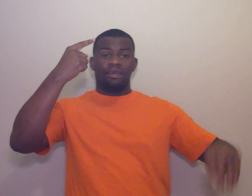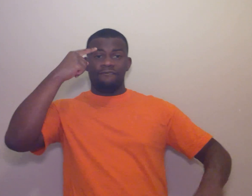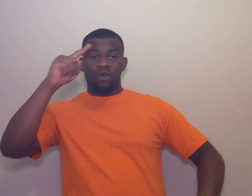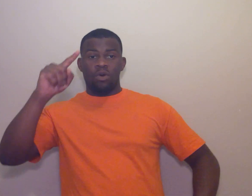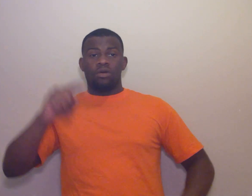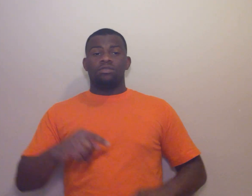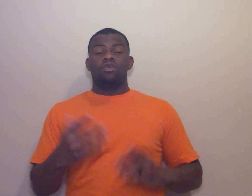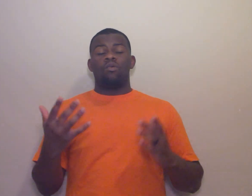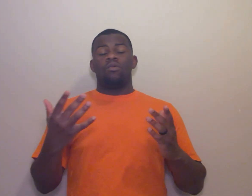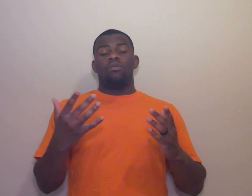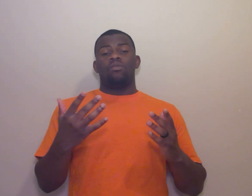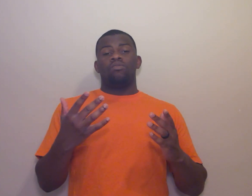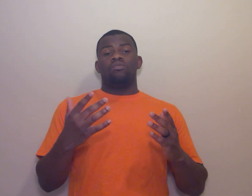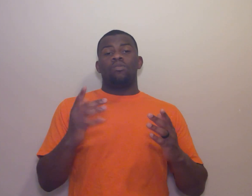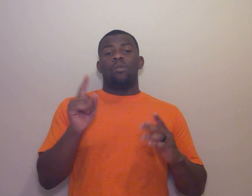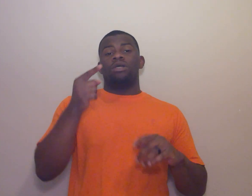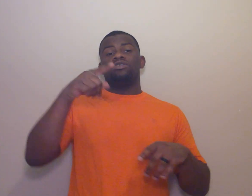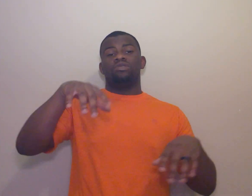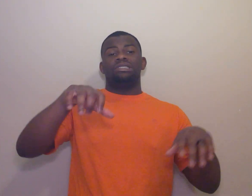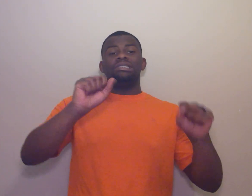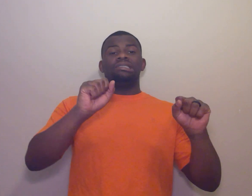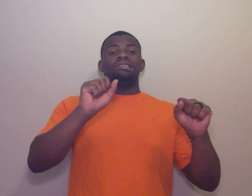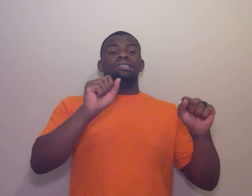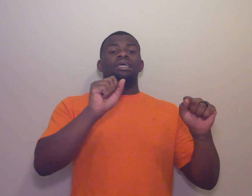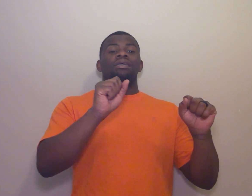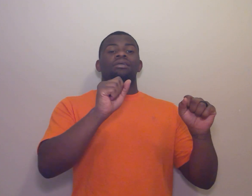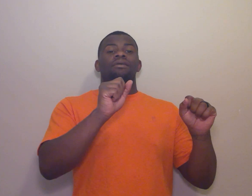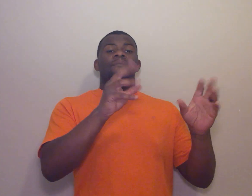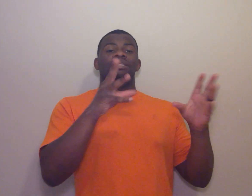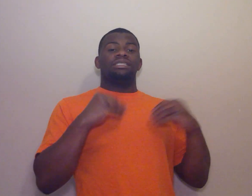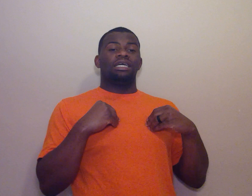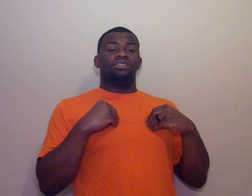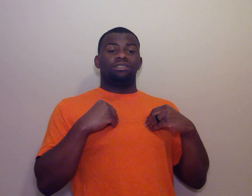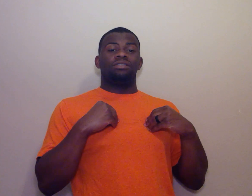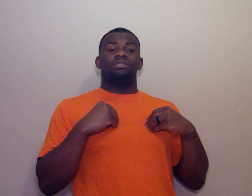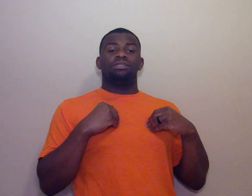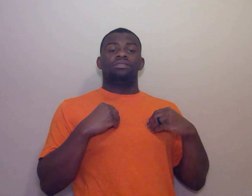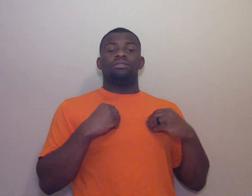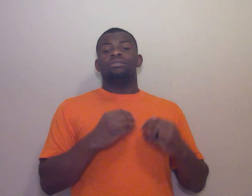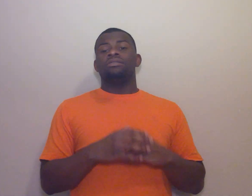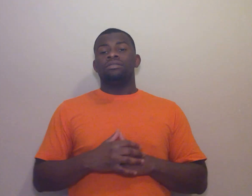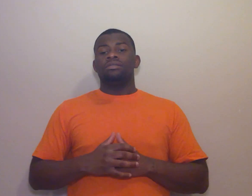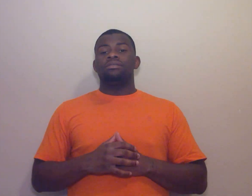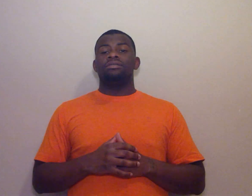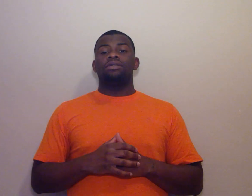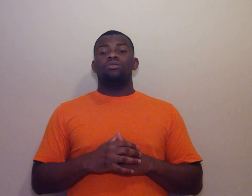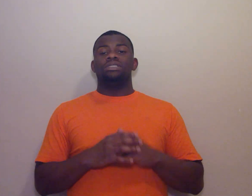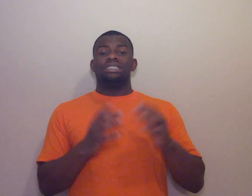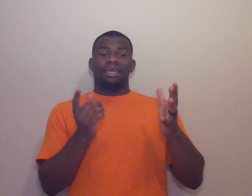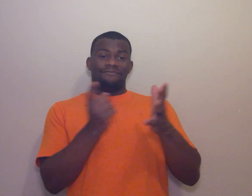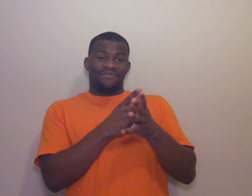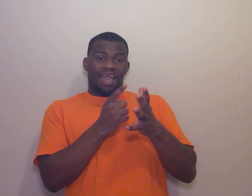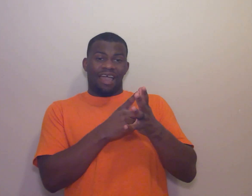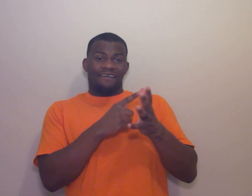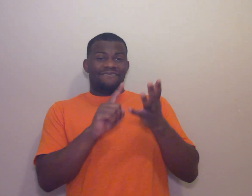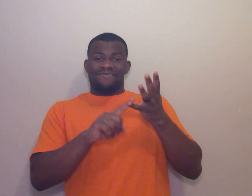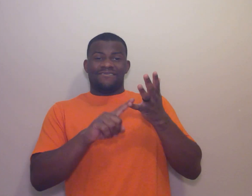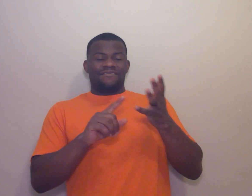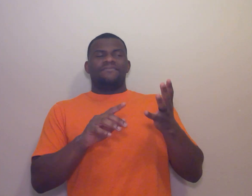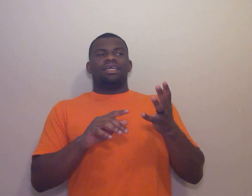have a tenant, you have down payment. All right, so step 5. What's step 5? Step 5, you really just want to let the